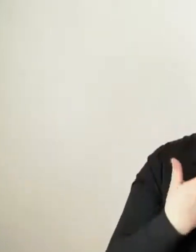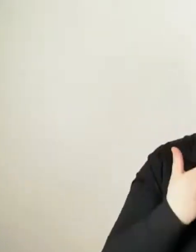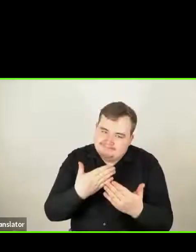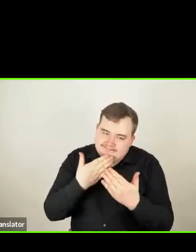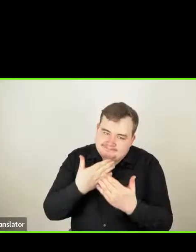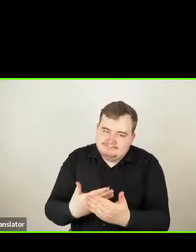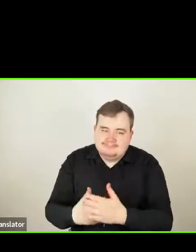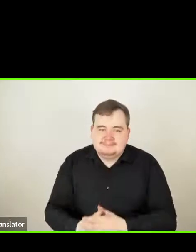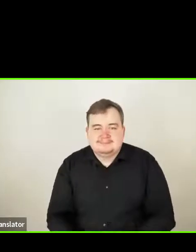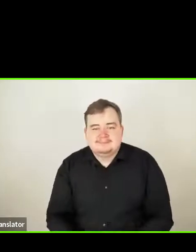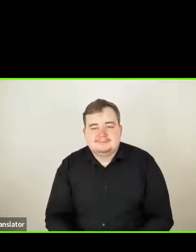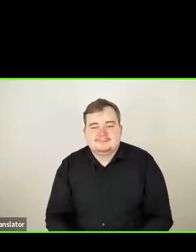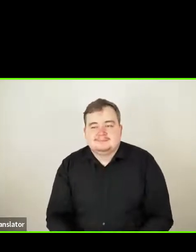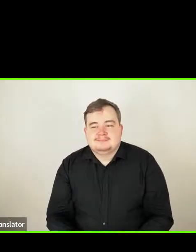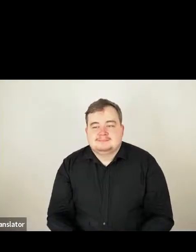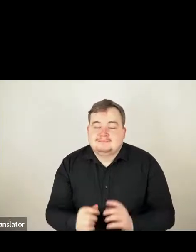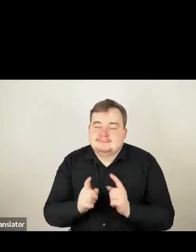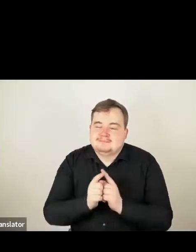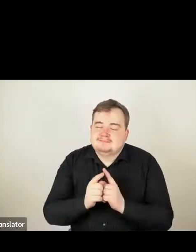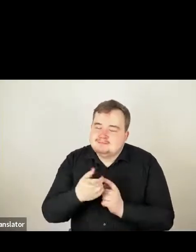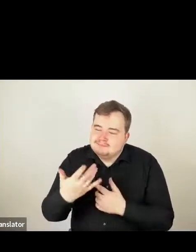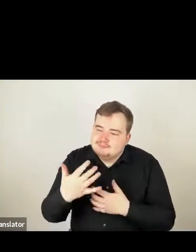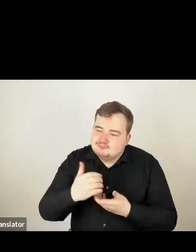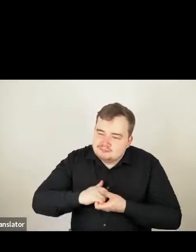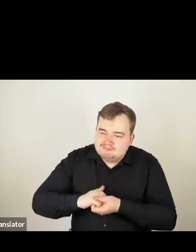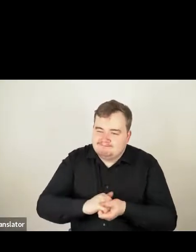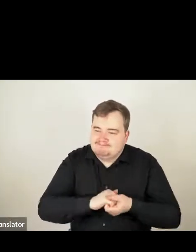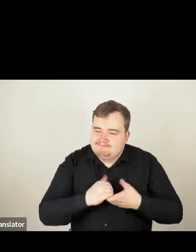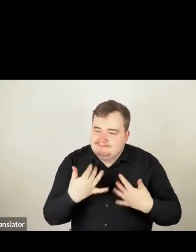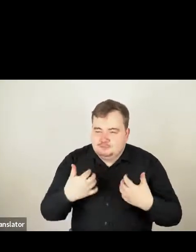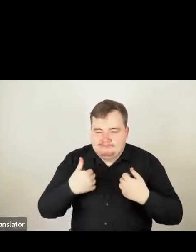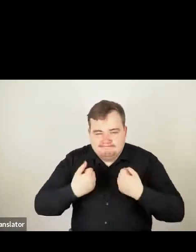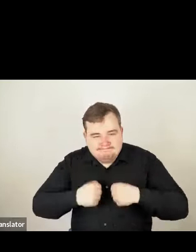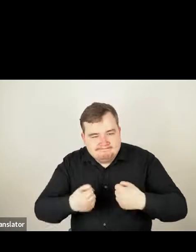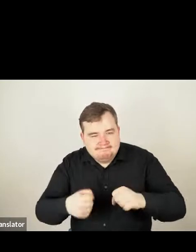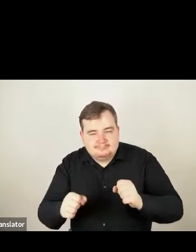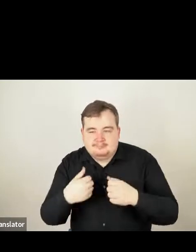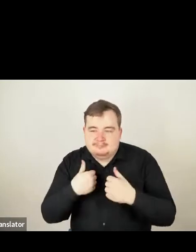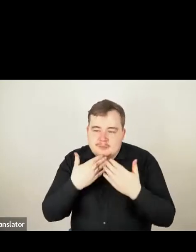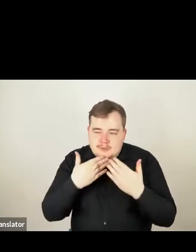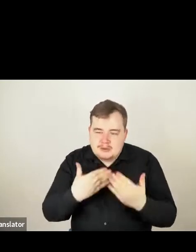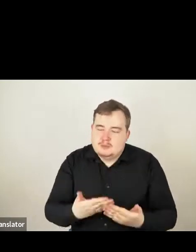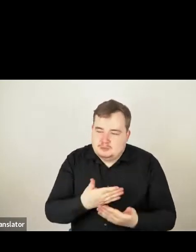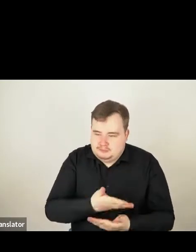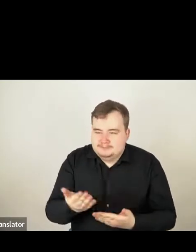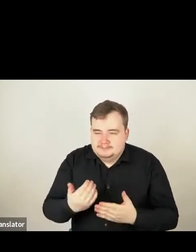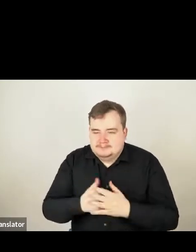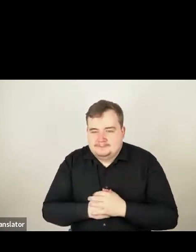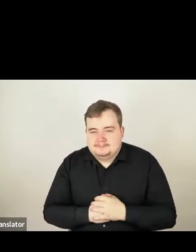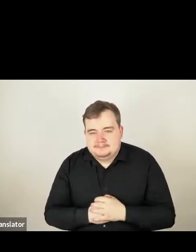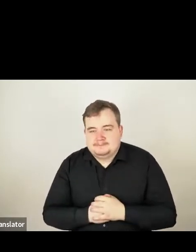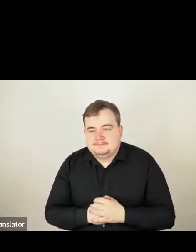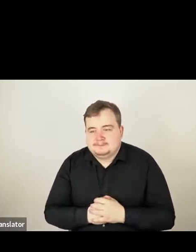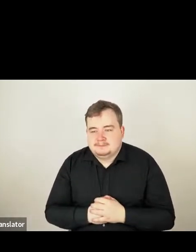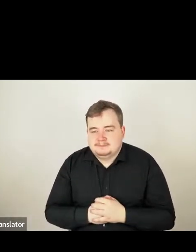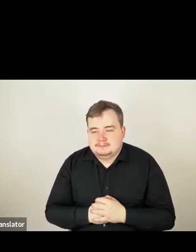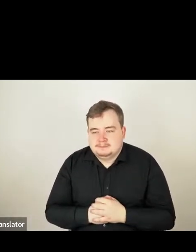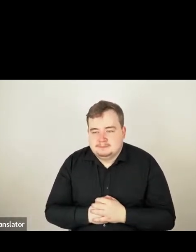solidarity and concrete action. Thank you also for this inspirational